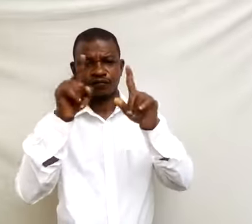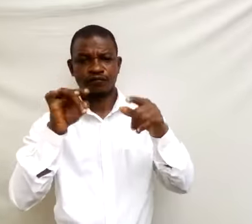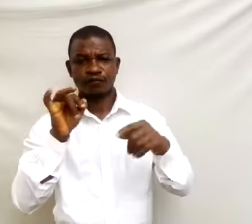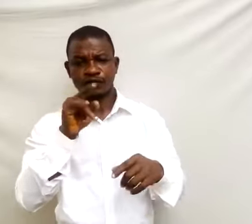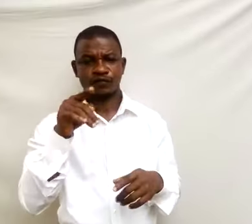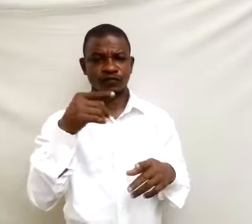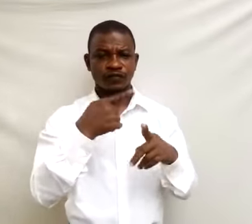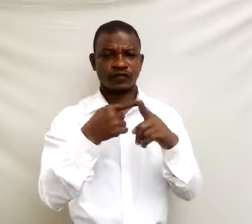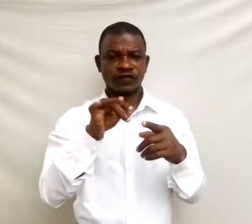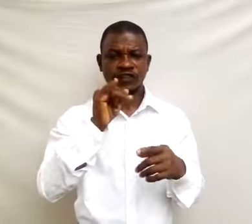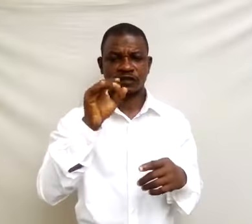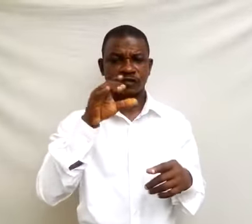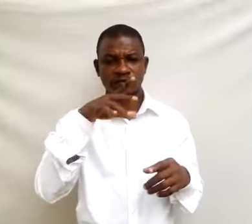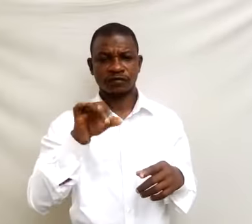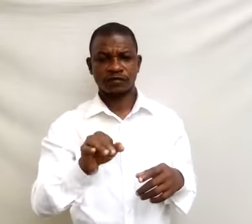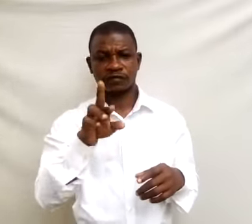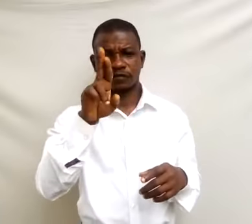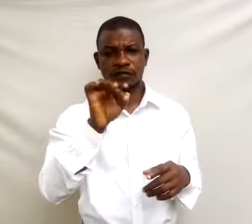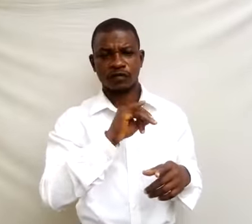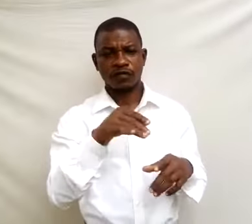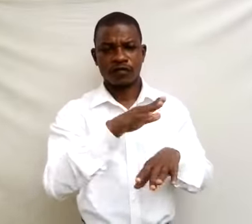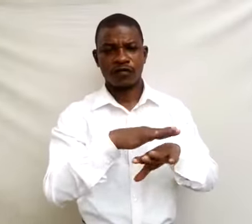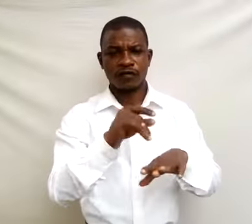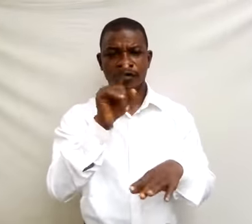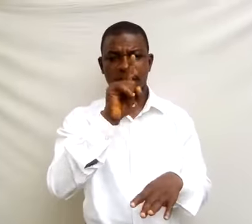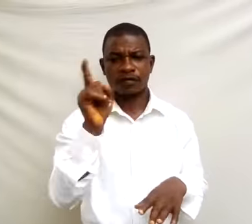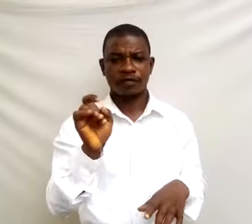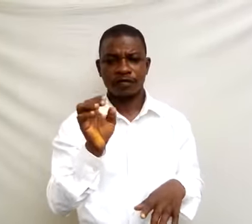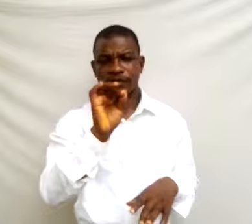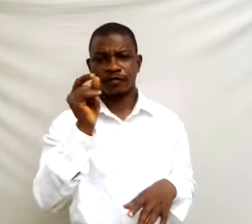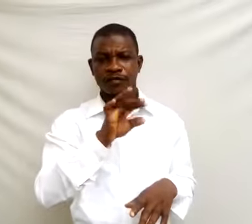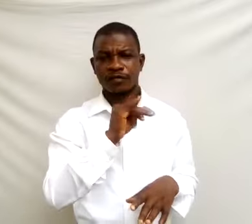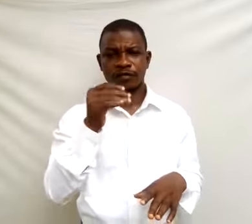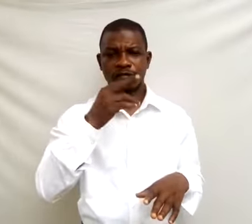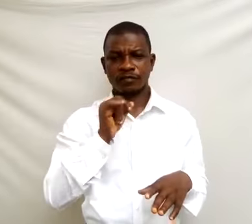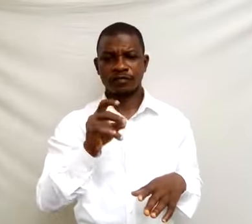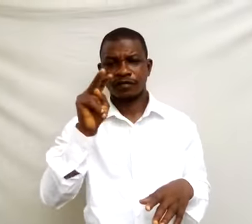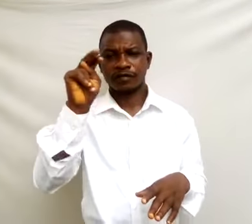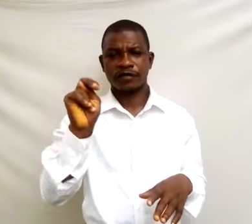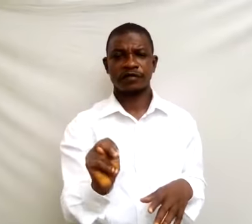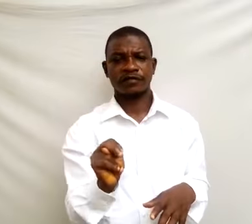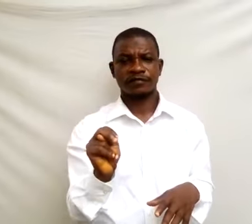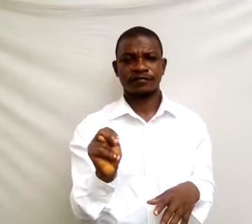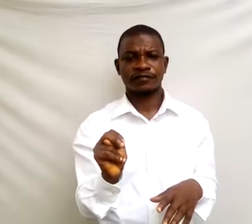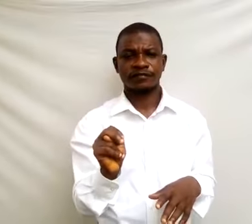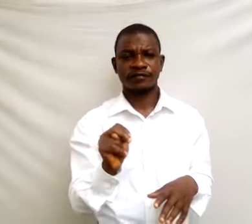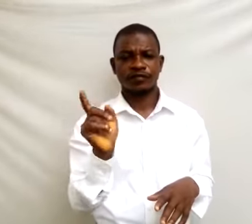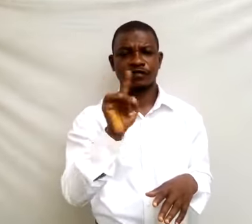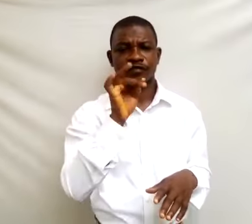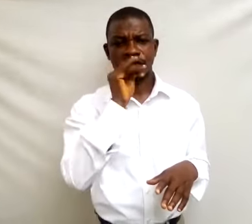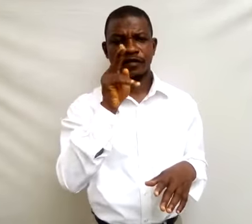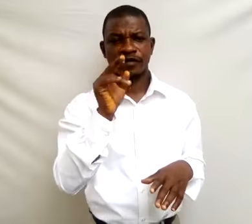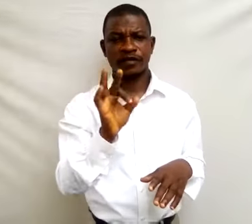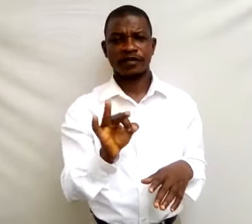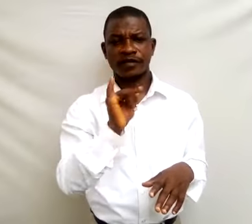plus capital letter R over 100 raised to power small letter n, where F is